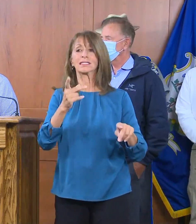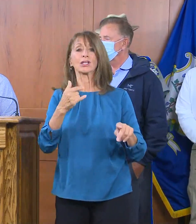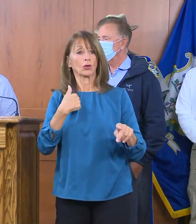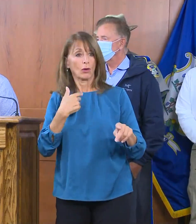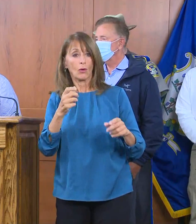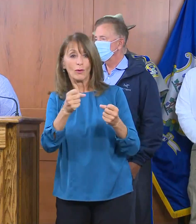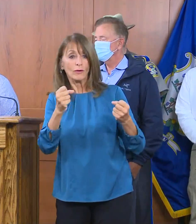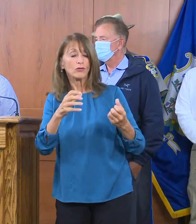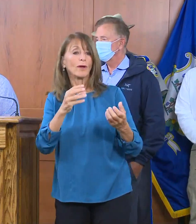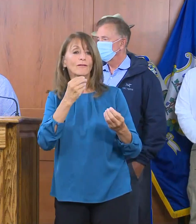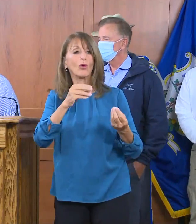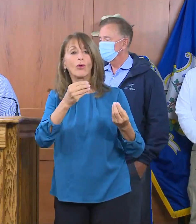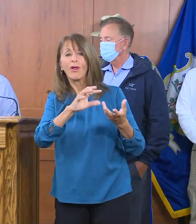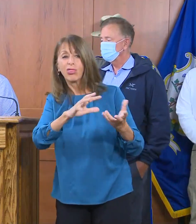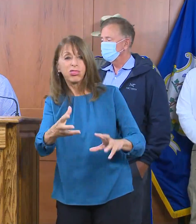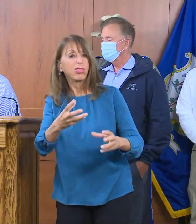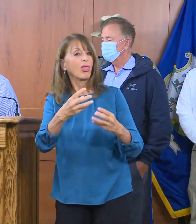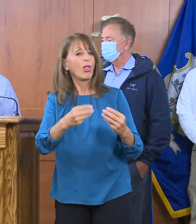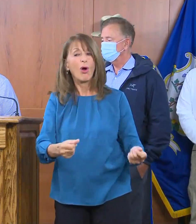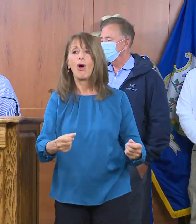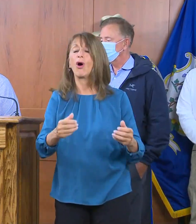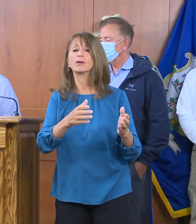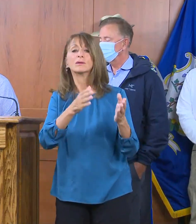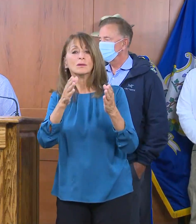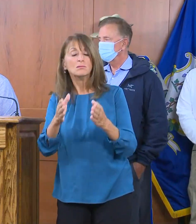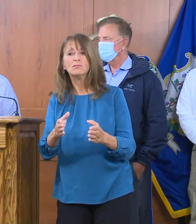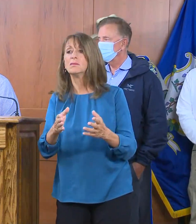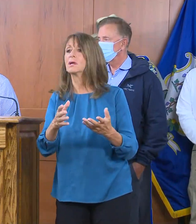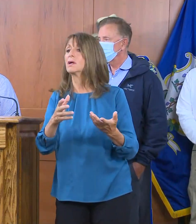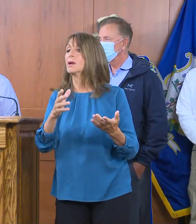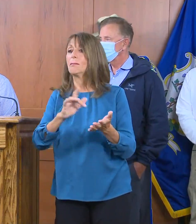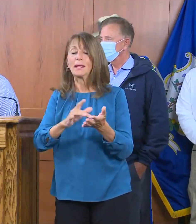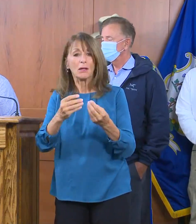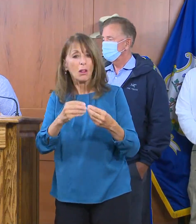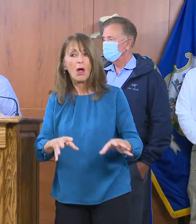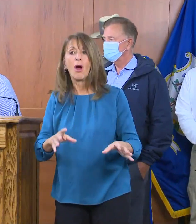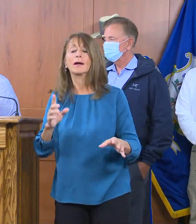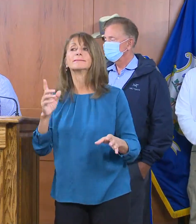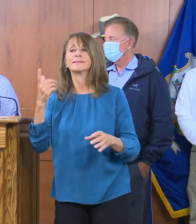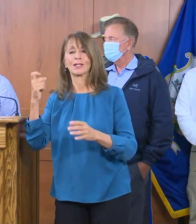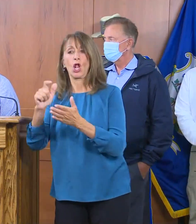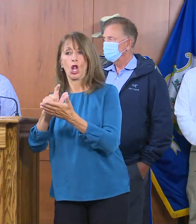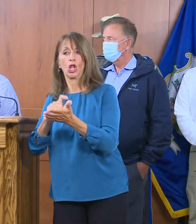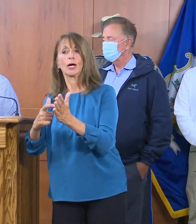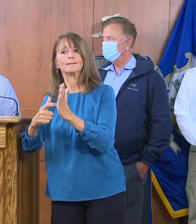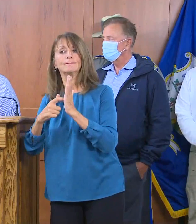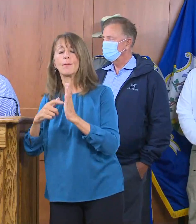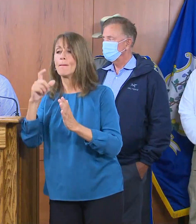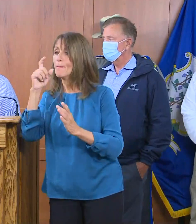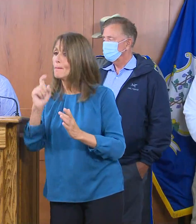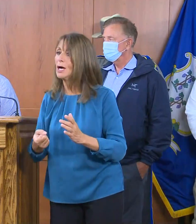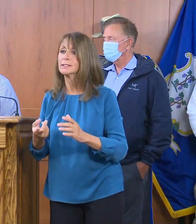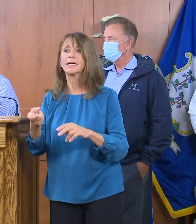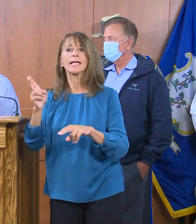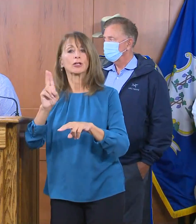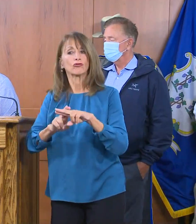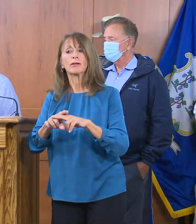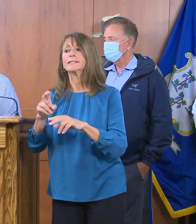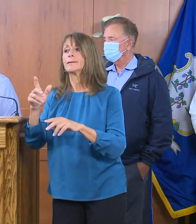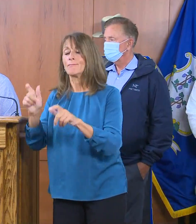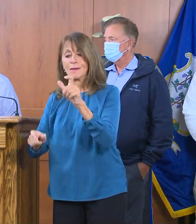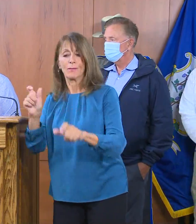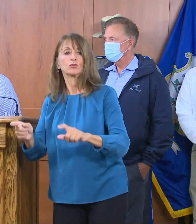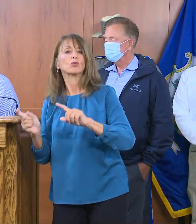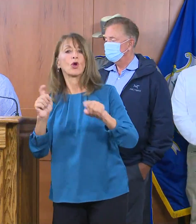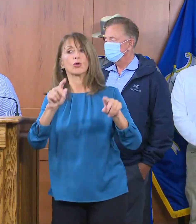was one of the findings from our tropical storm investigation mandated that they greatly accelerate the number of damage assessors